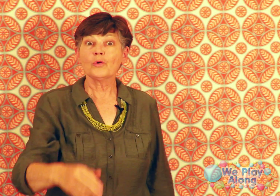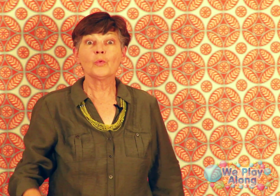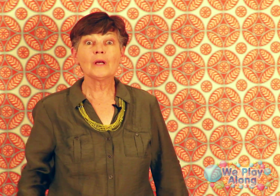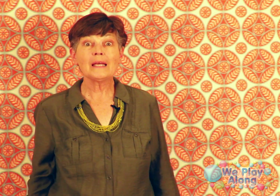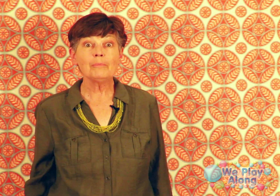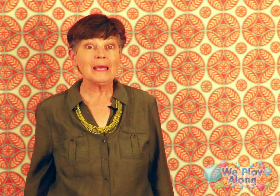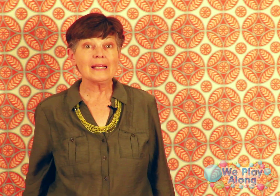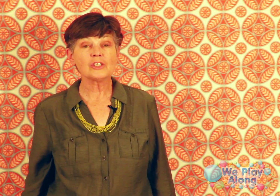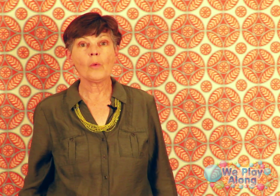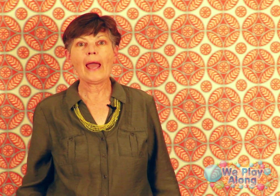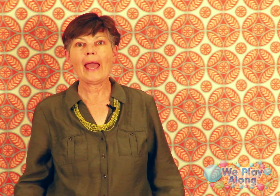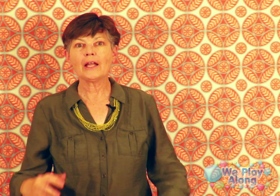grew really big, so I had